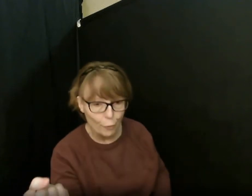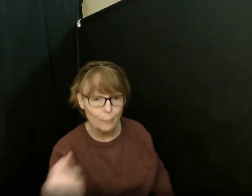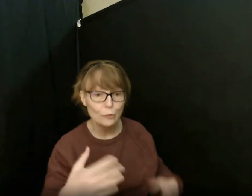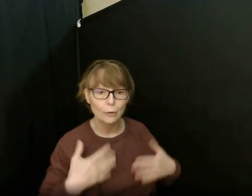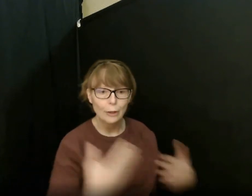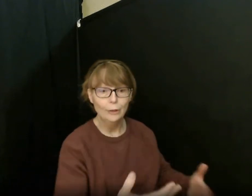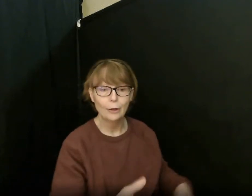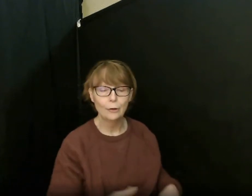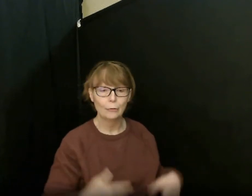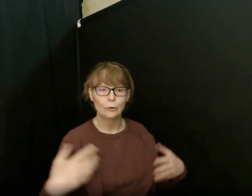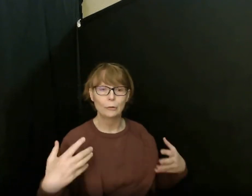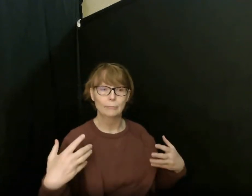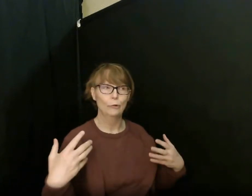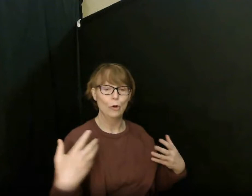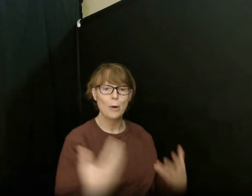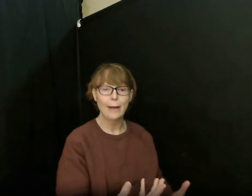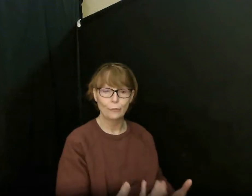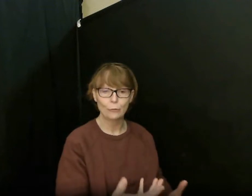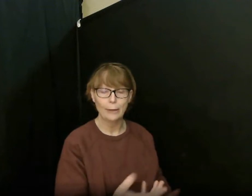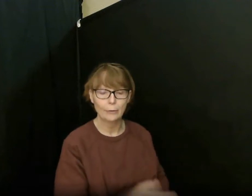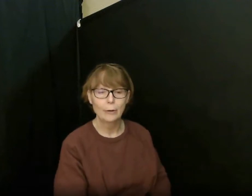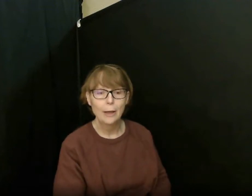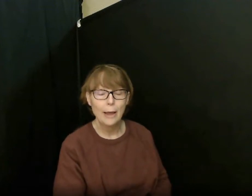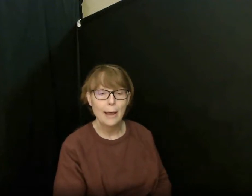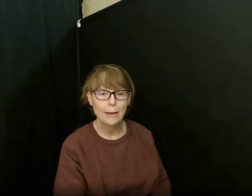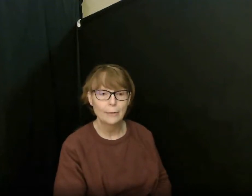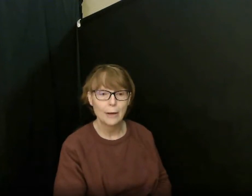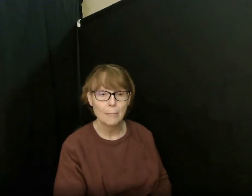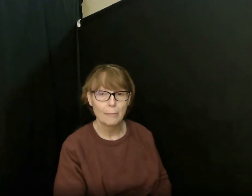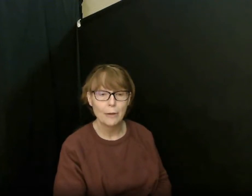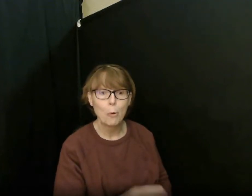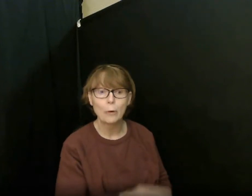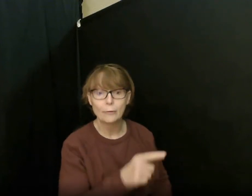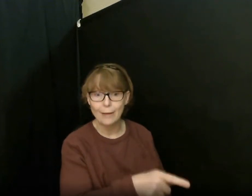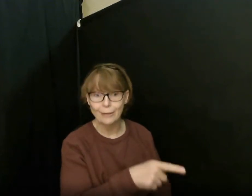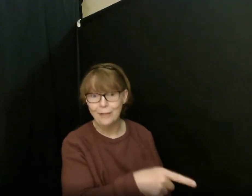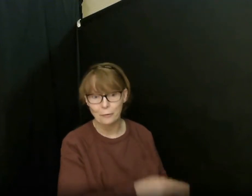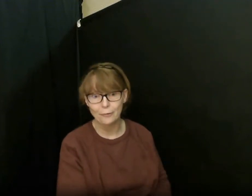forward. You're showing that strength and the importance of getting those scissors